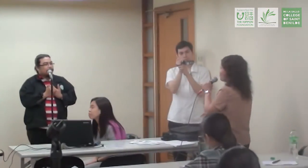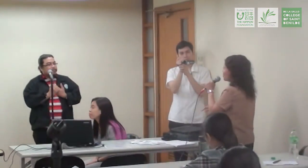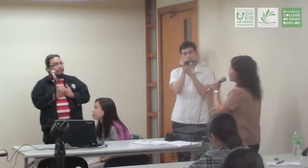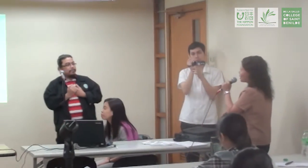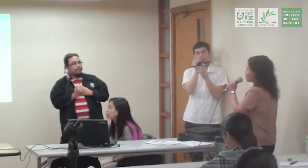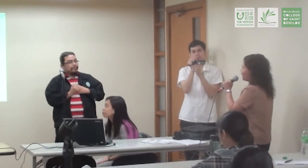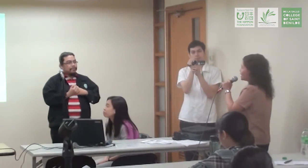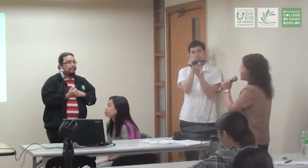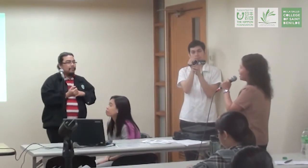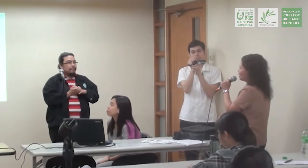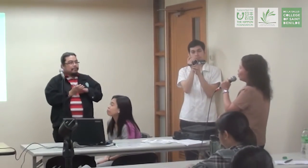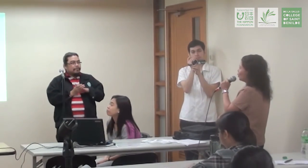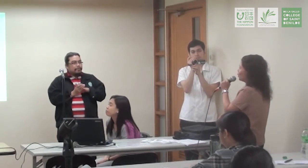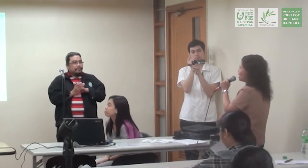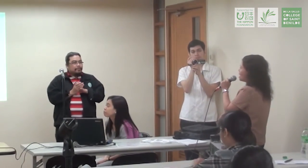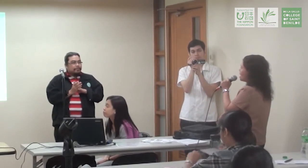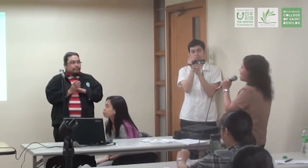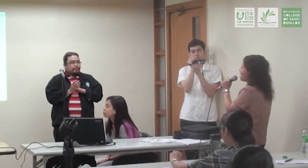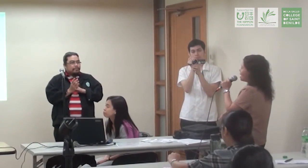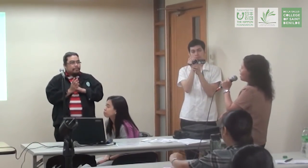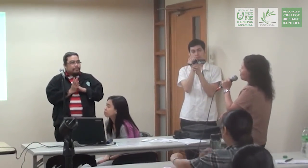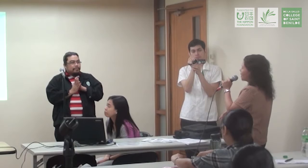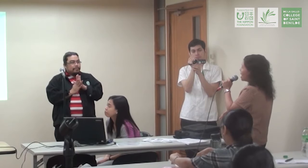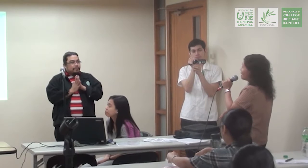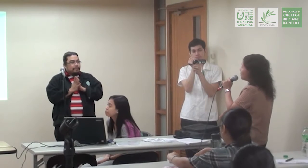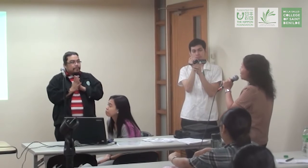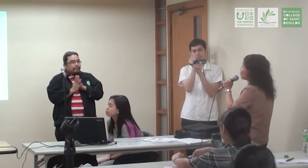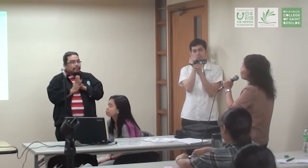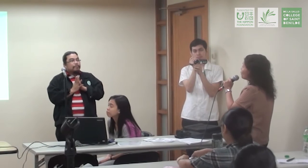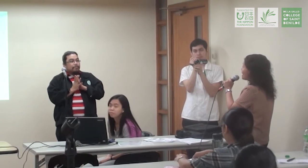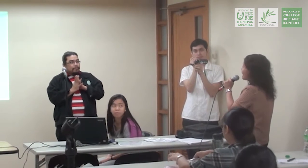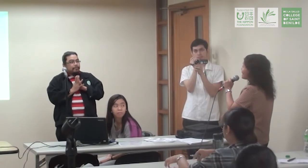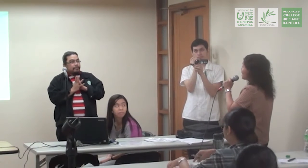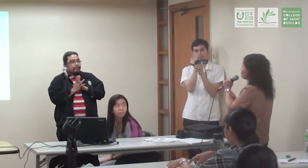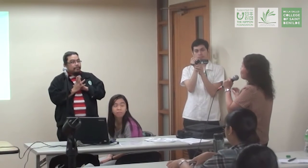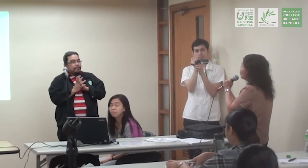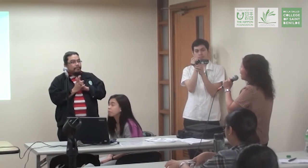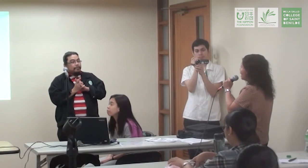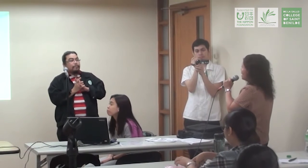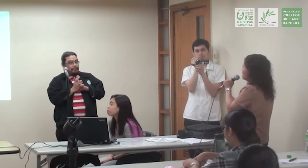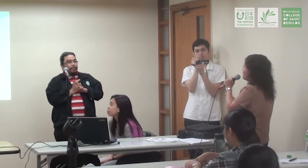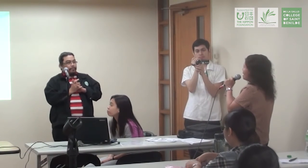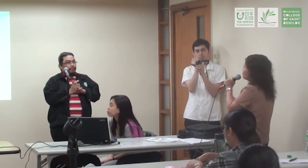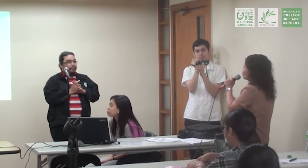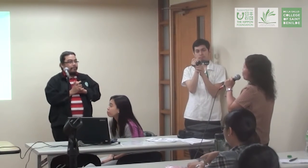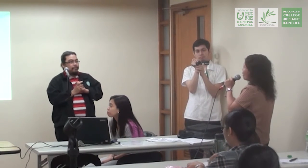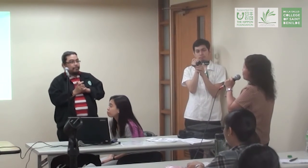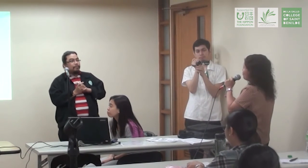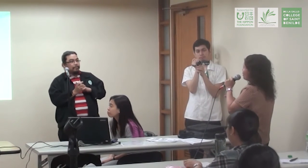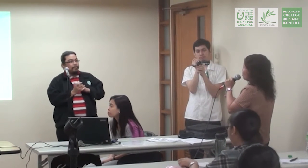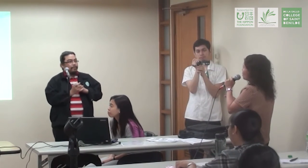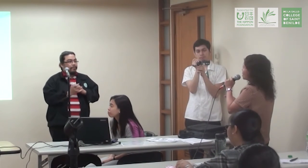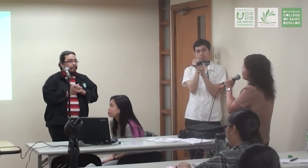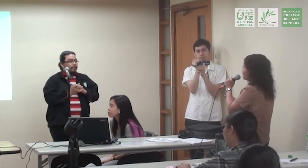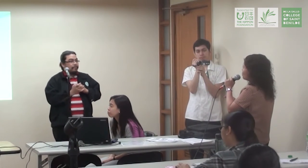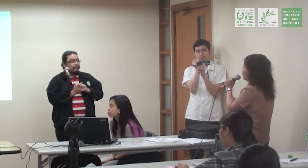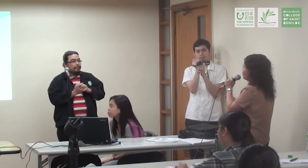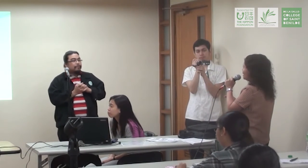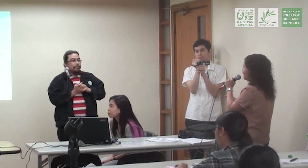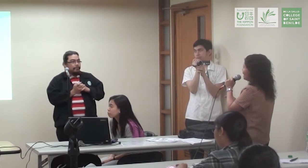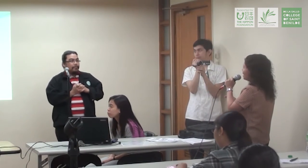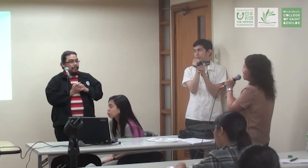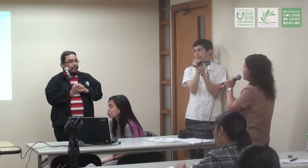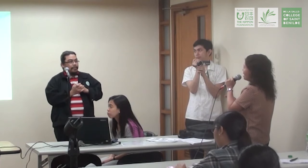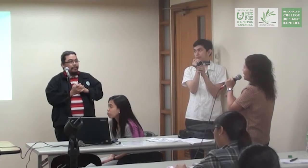It says from your results that you got a mean of an acceptable score for the